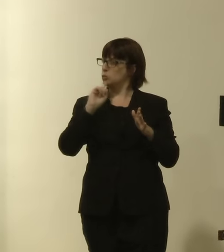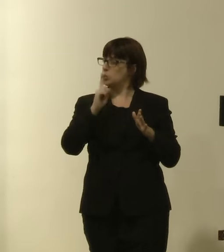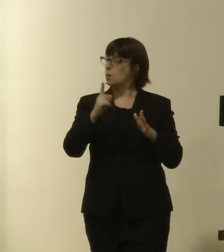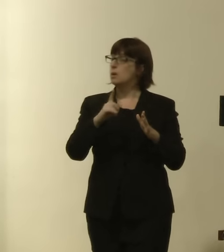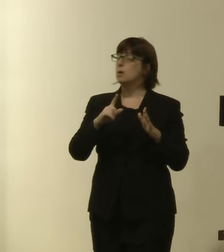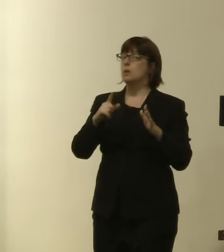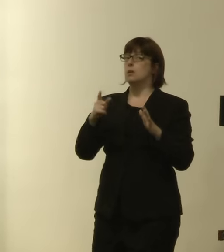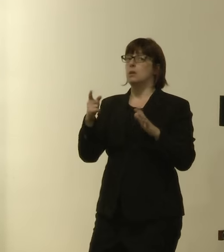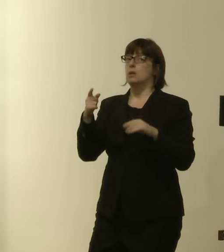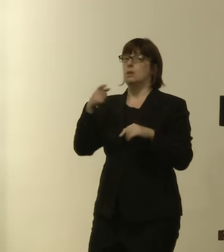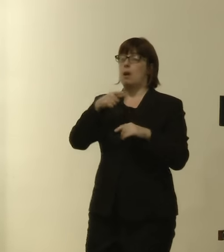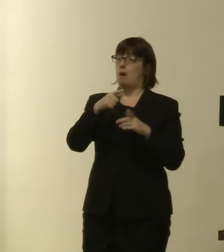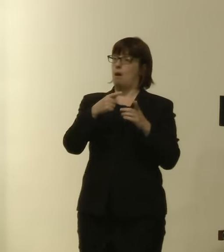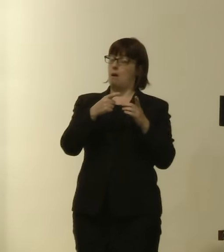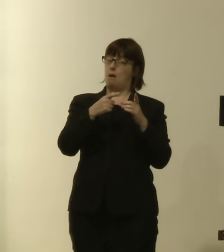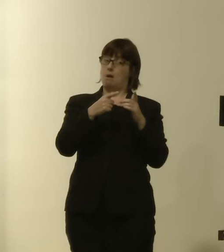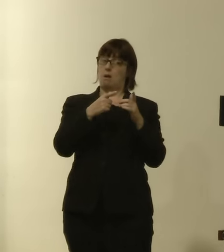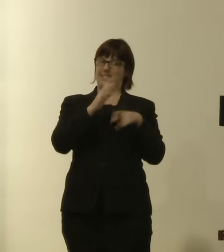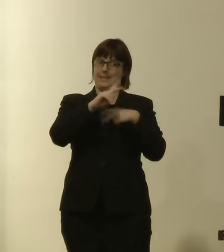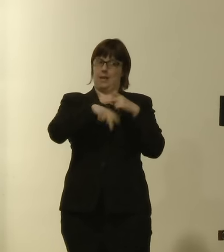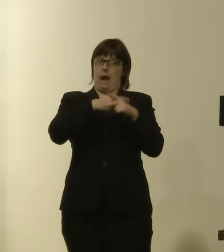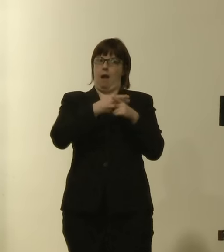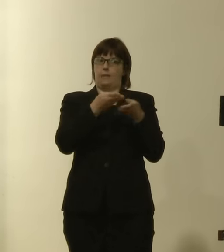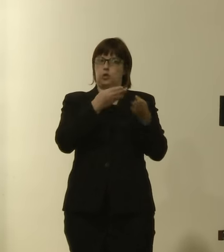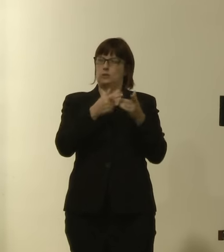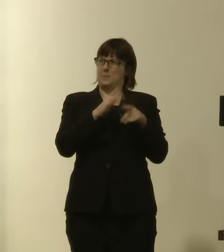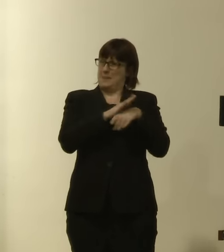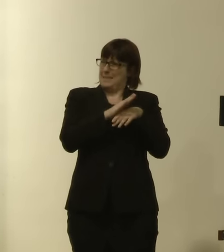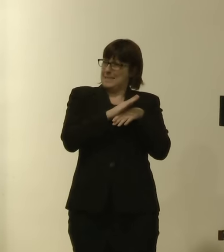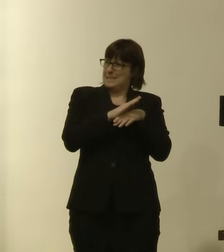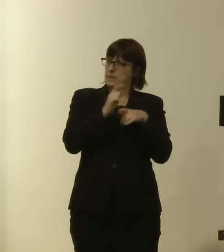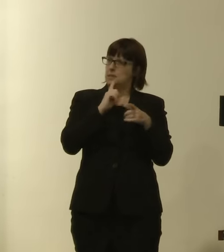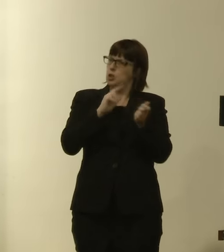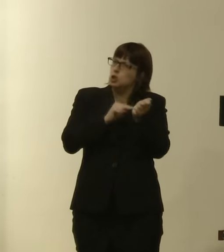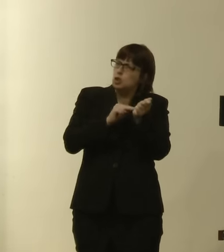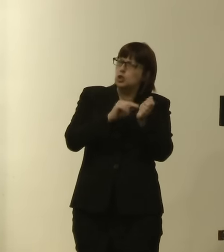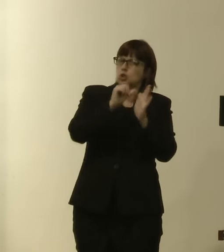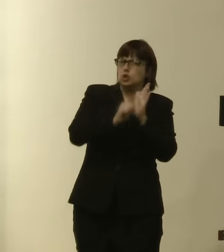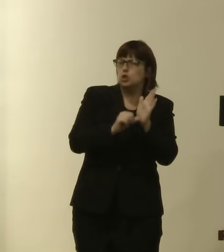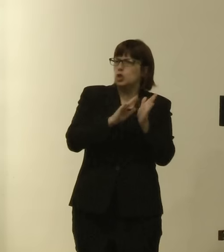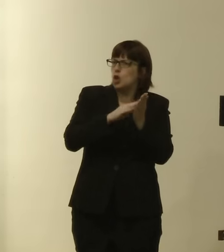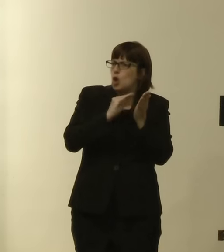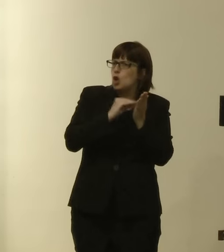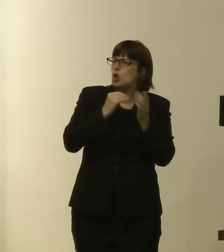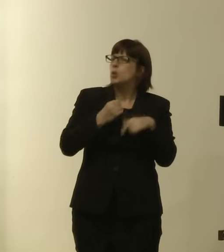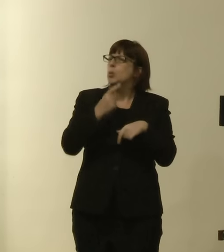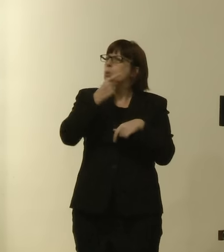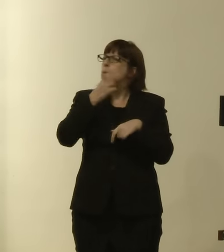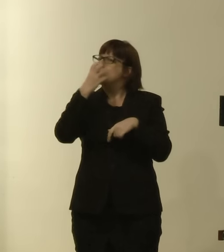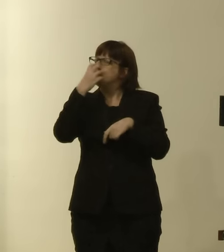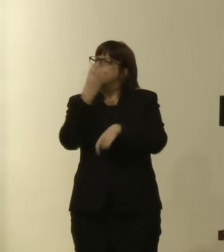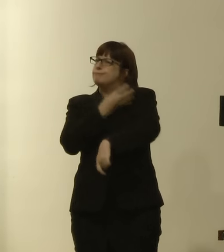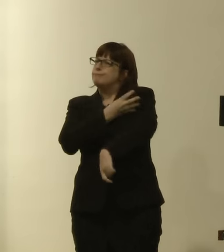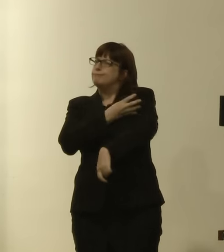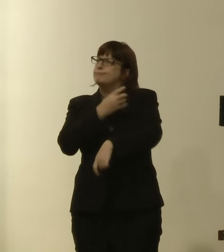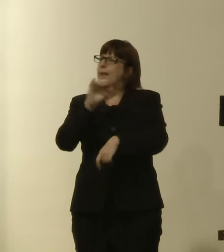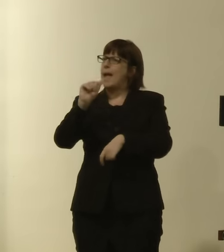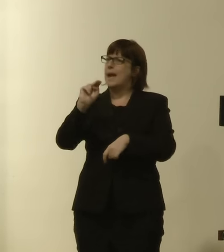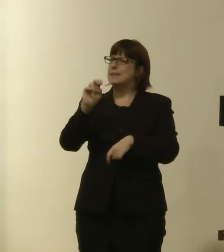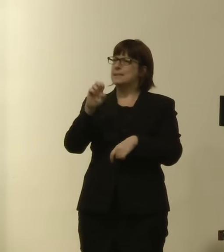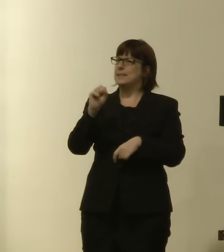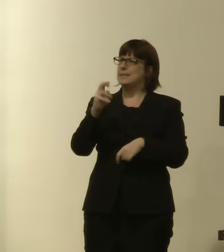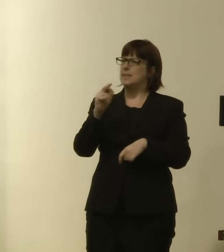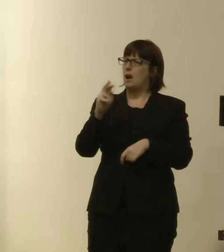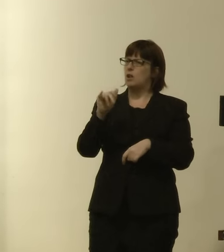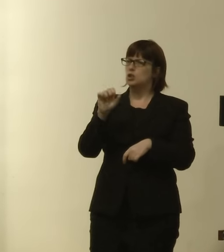services and trauma services are much busier, and that's how you train surgeons, surgical nurses, anesthesiologists, and nurse anesthetists. So I think